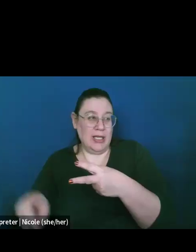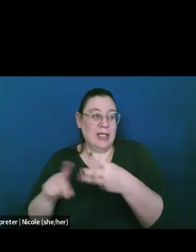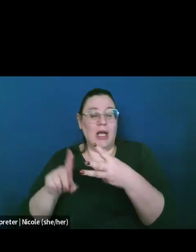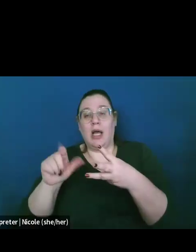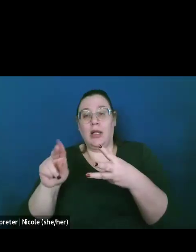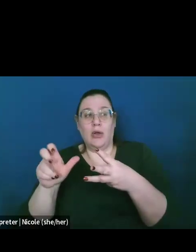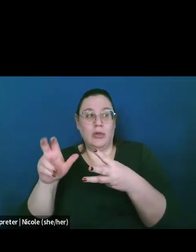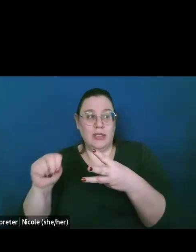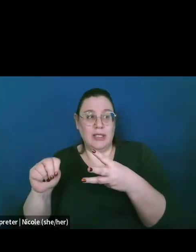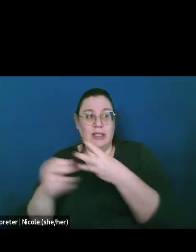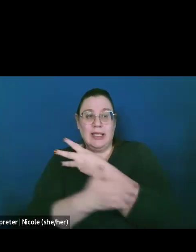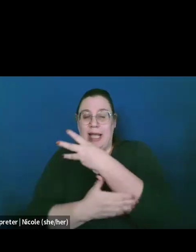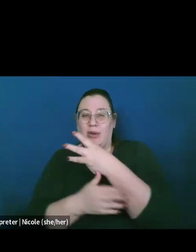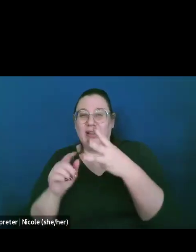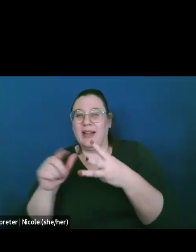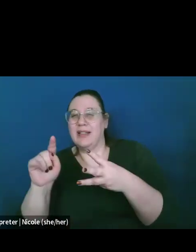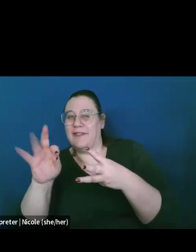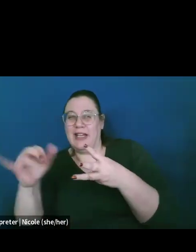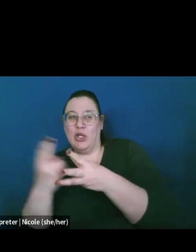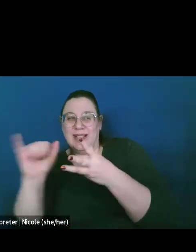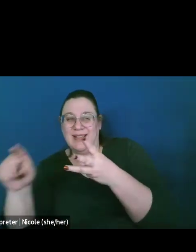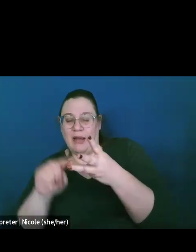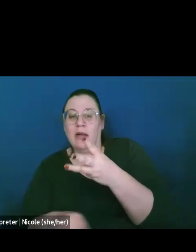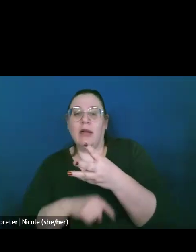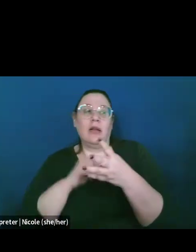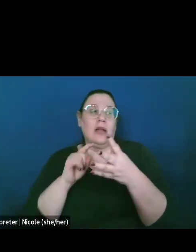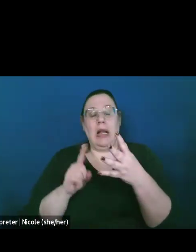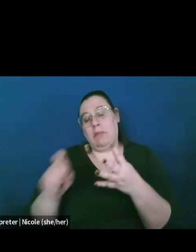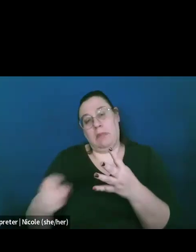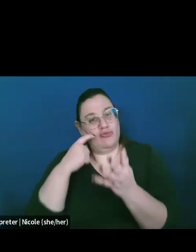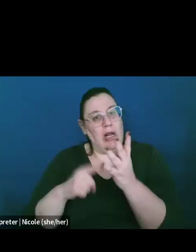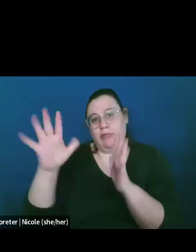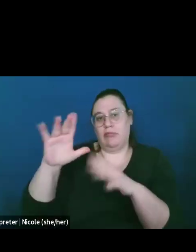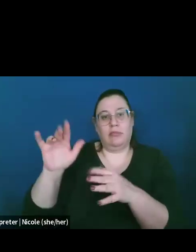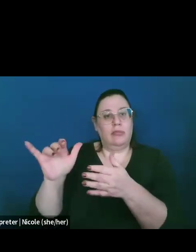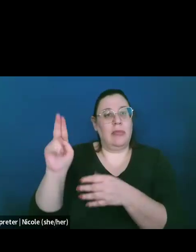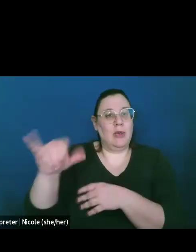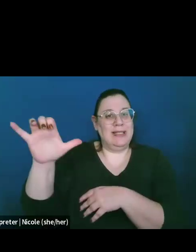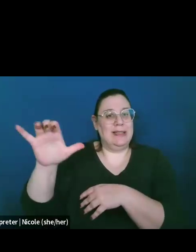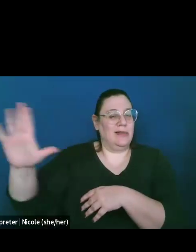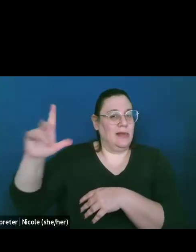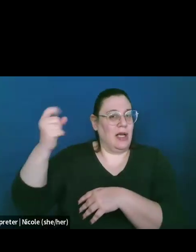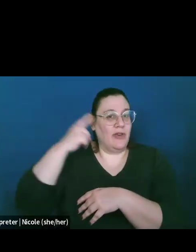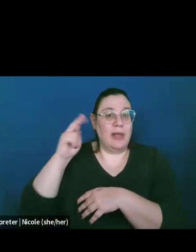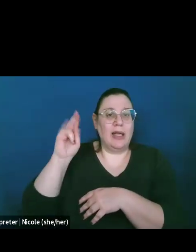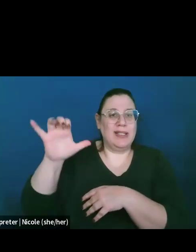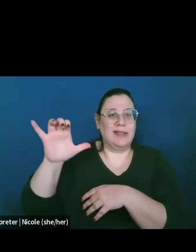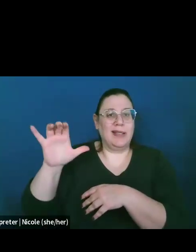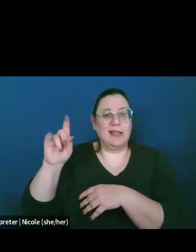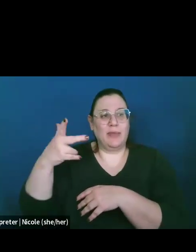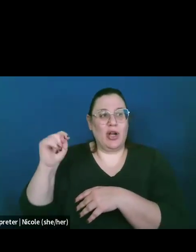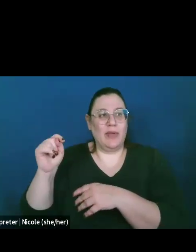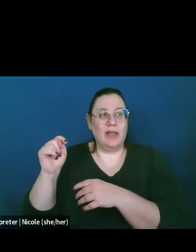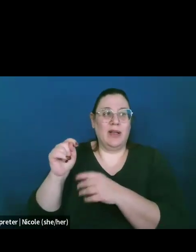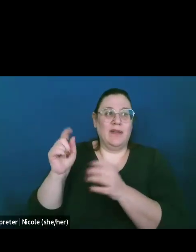which has Loudoun County Economic Development. And I need to give a shout out to New York City government. New York City Department of Small Business Services is not